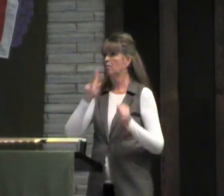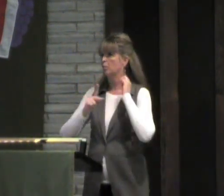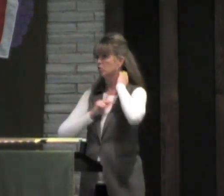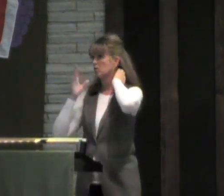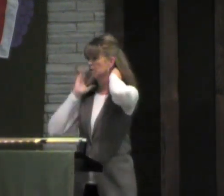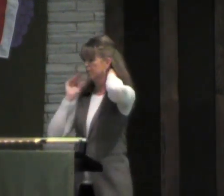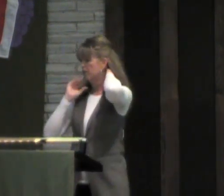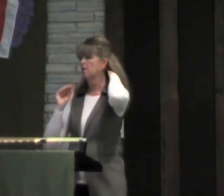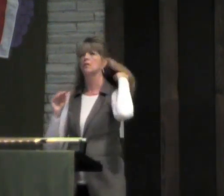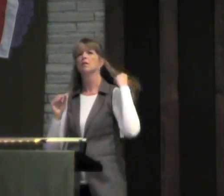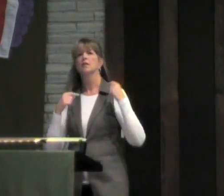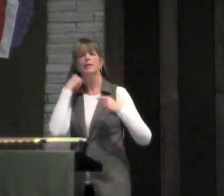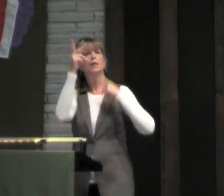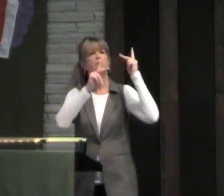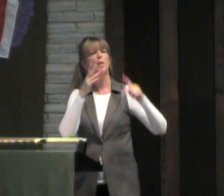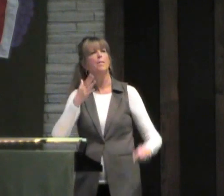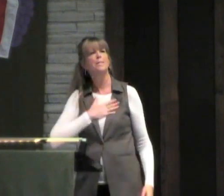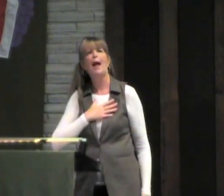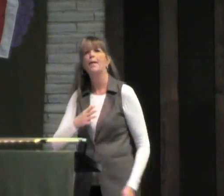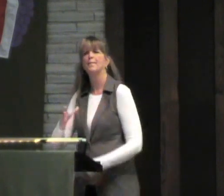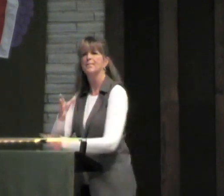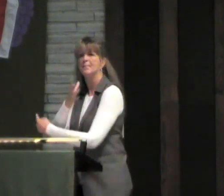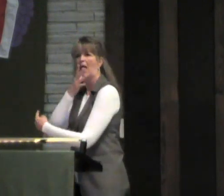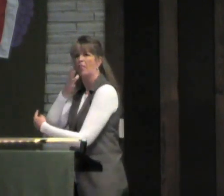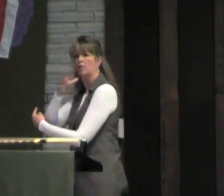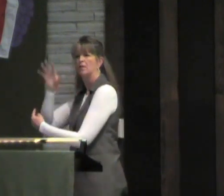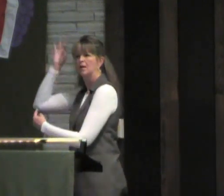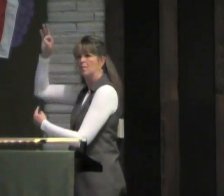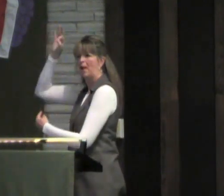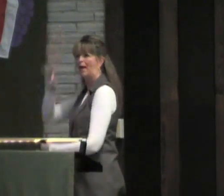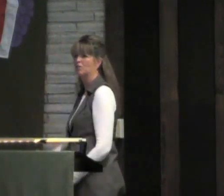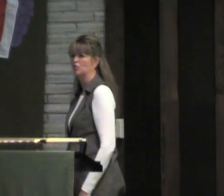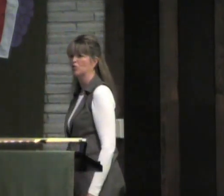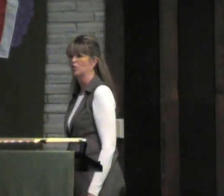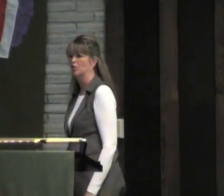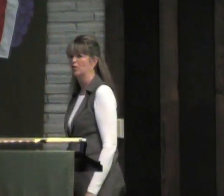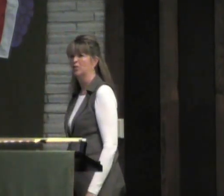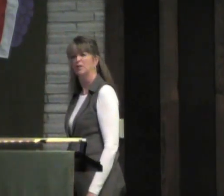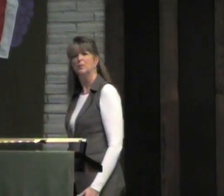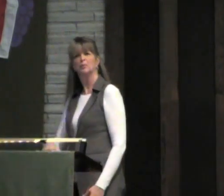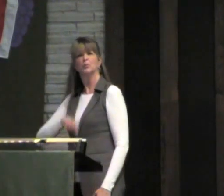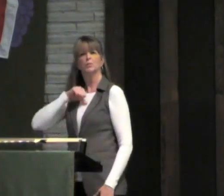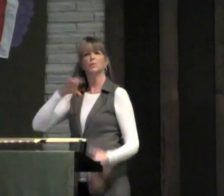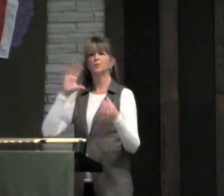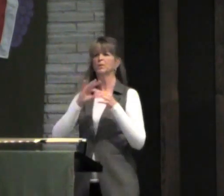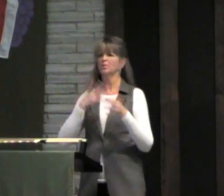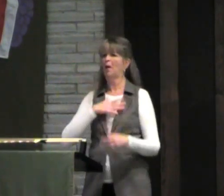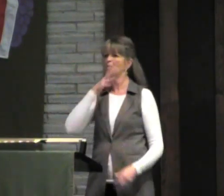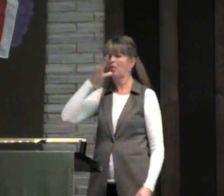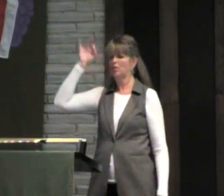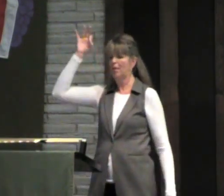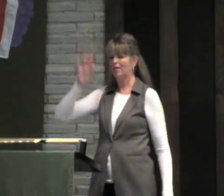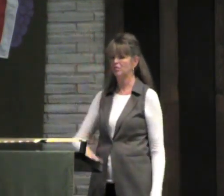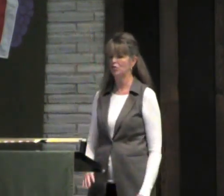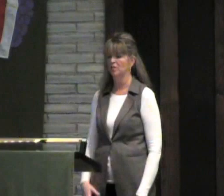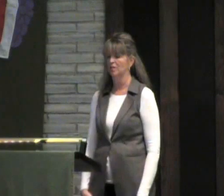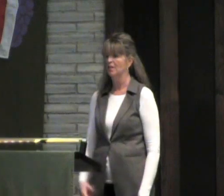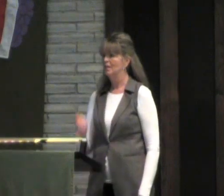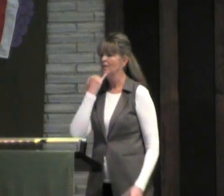with people my personal experience, and he would say, my mother is a pastor. He was very proud of that